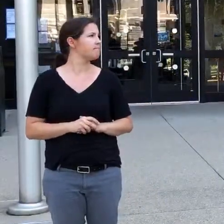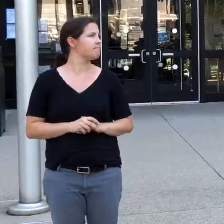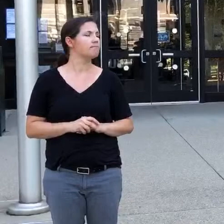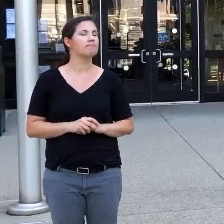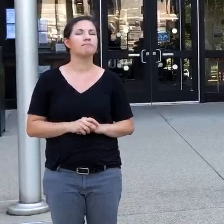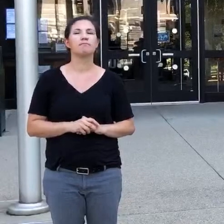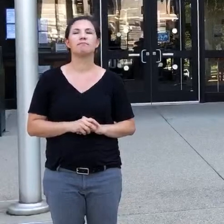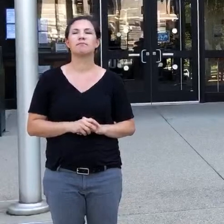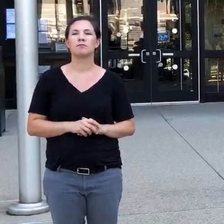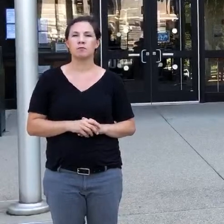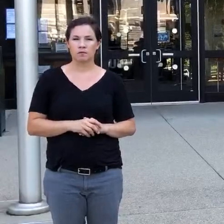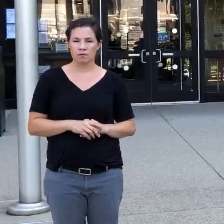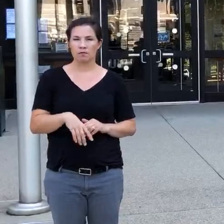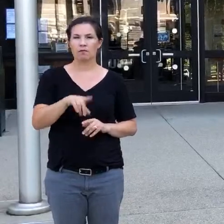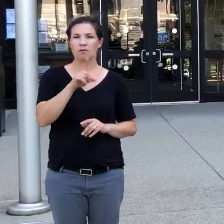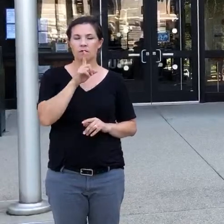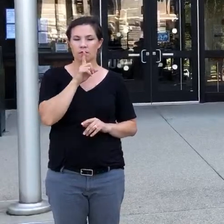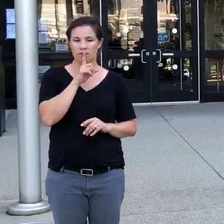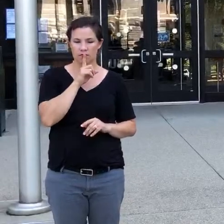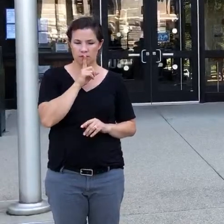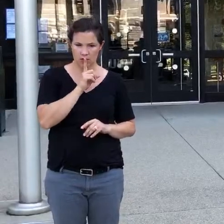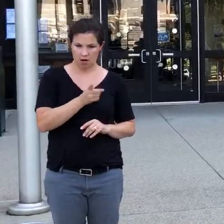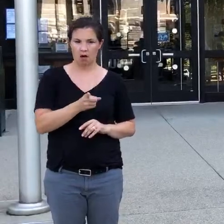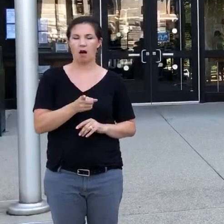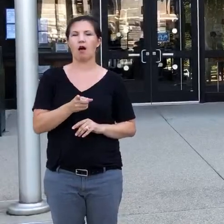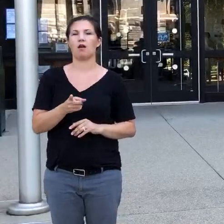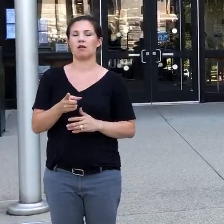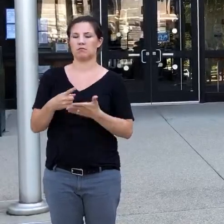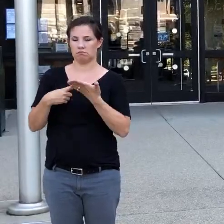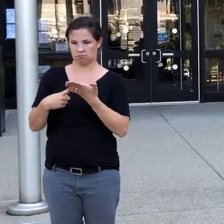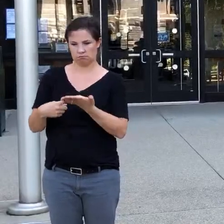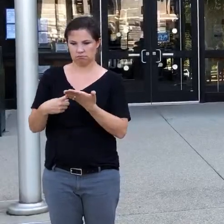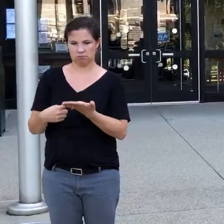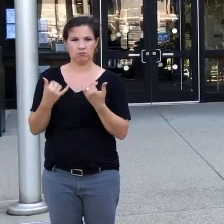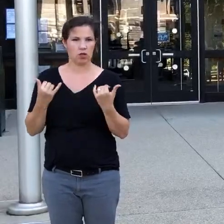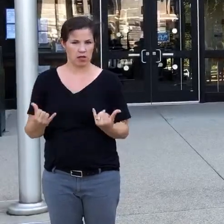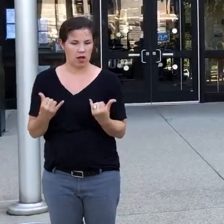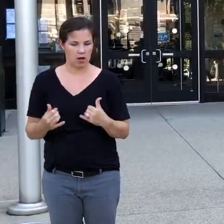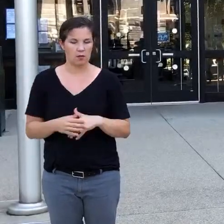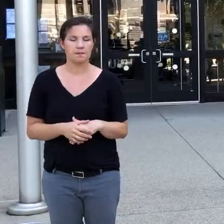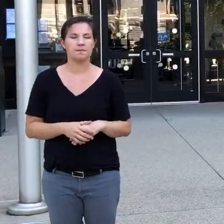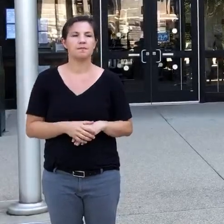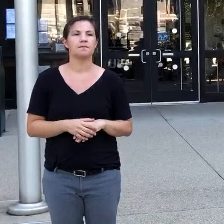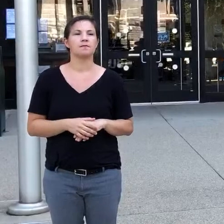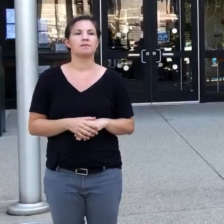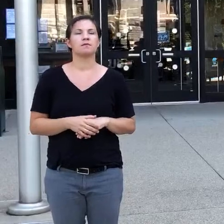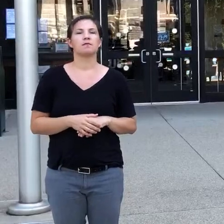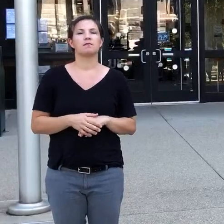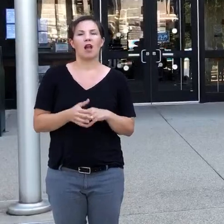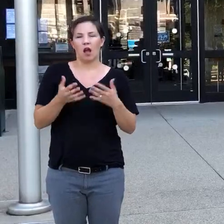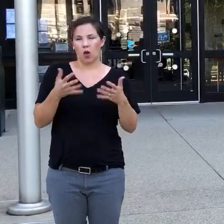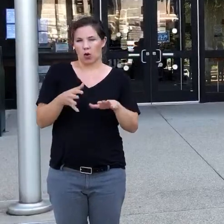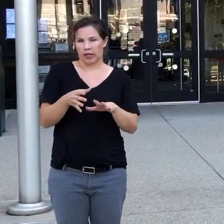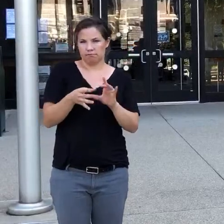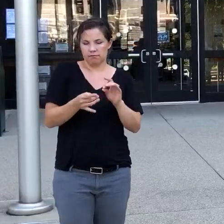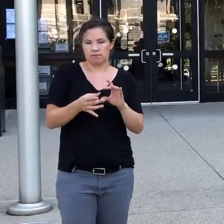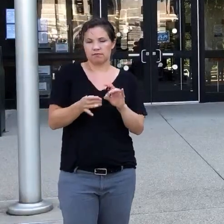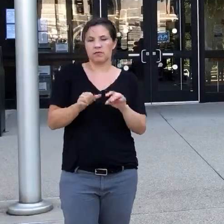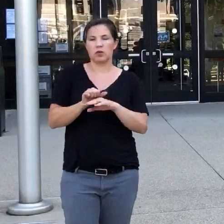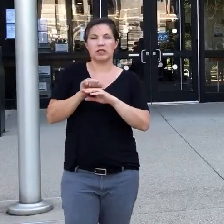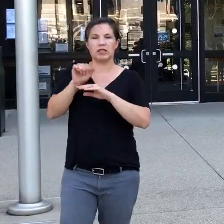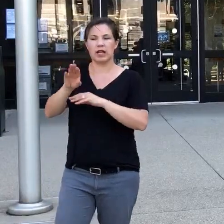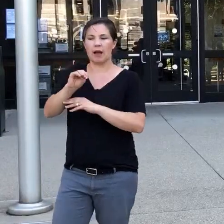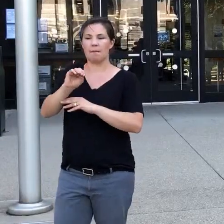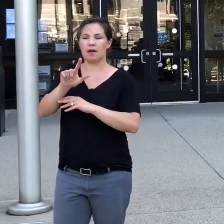We are having direct conversations right now. As I said, we've submitted a series of questions and concerns to Major